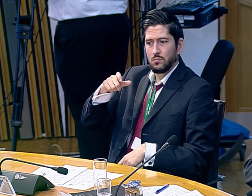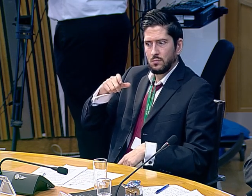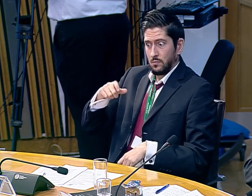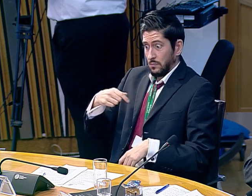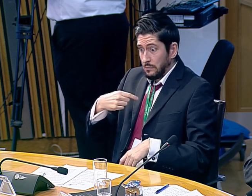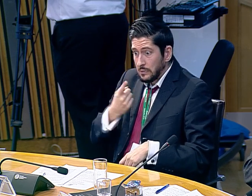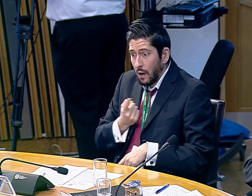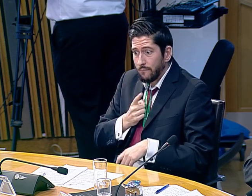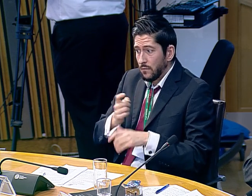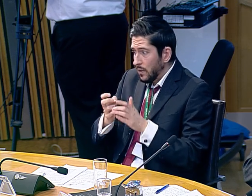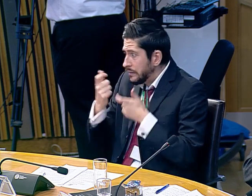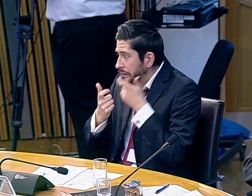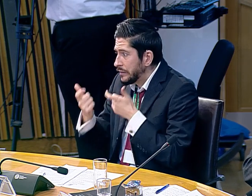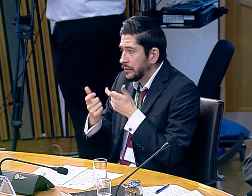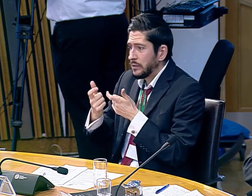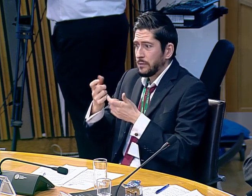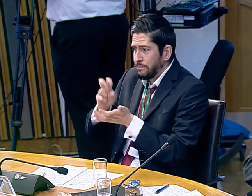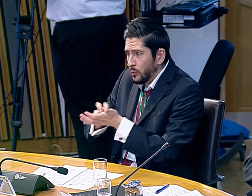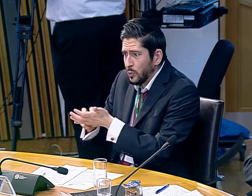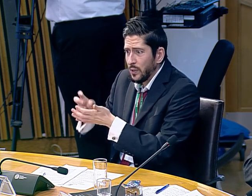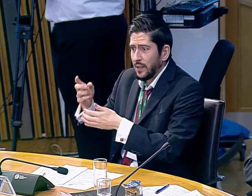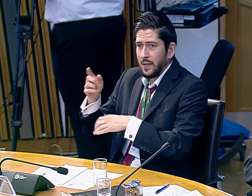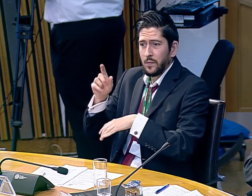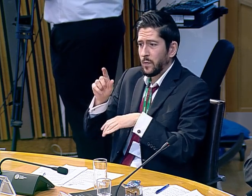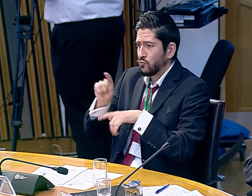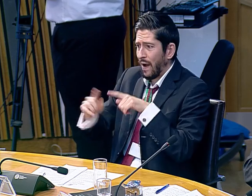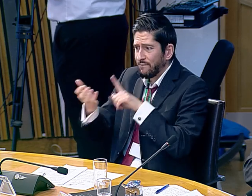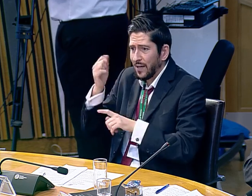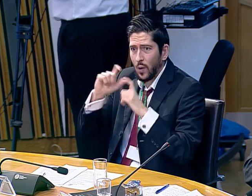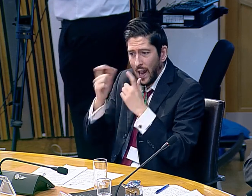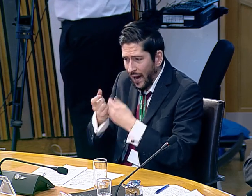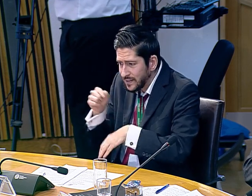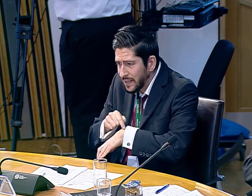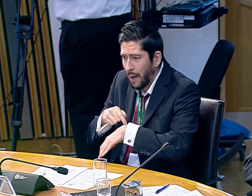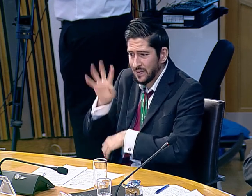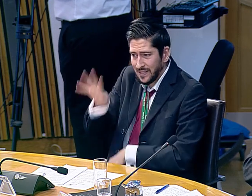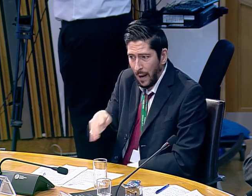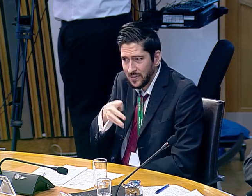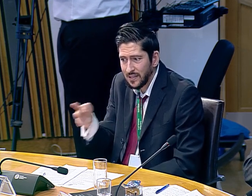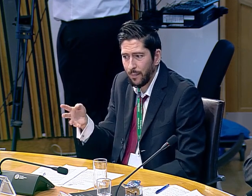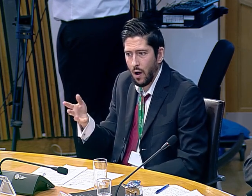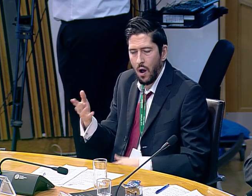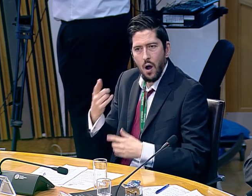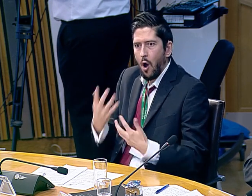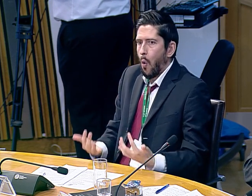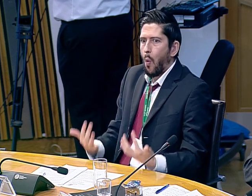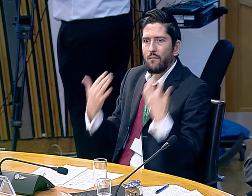needs to be done. Others are not. And a lot of deaf students have to take on